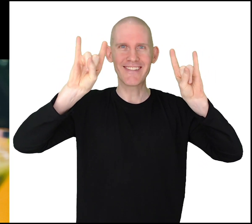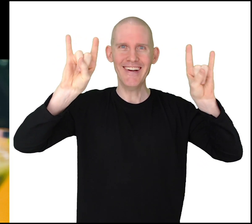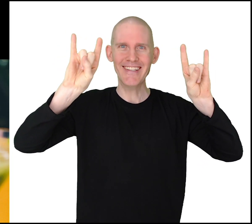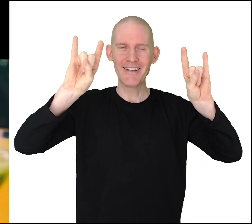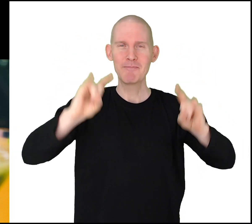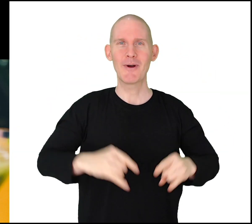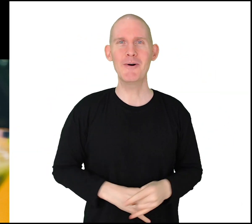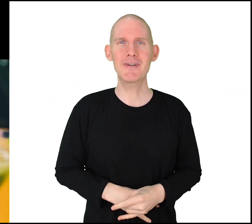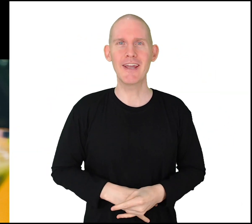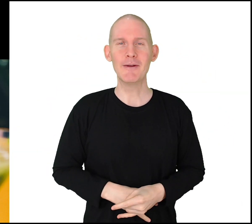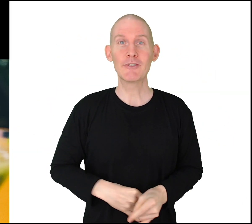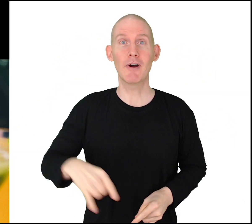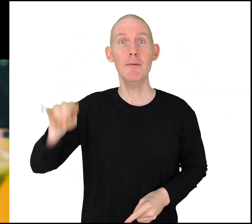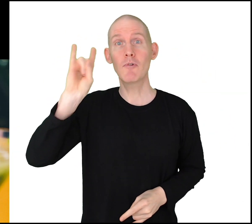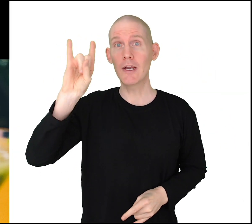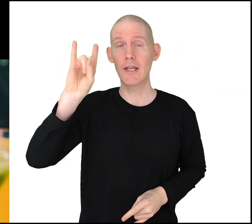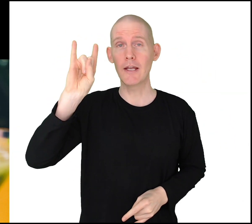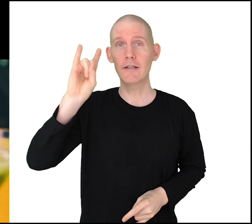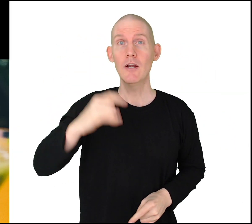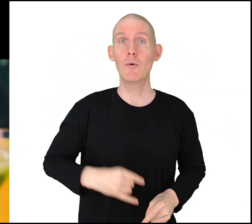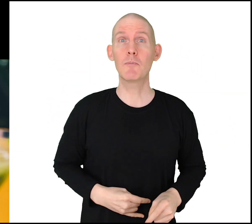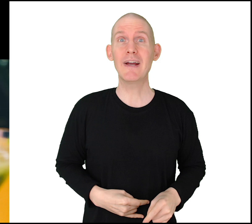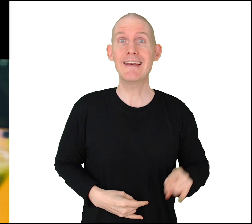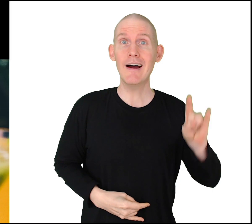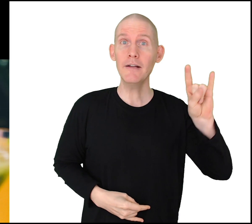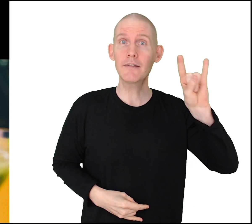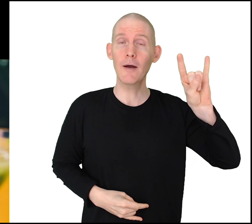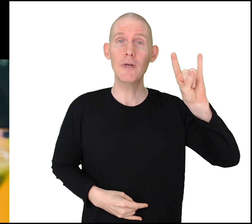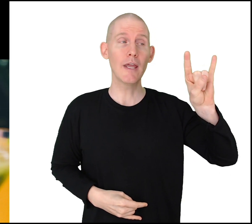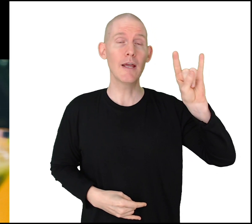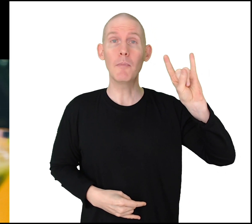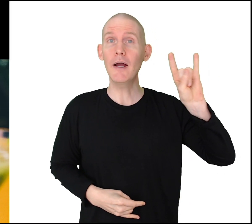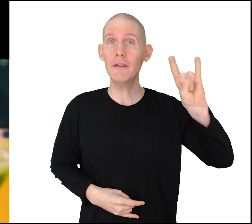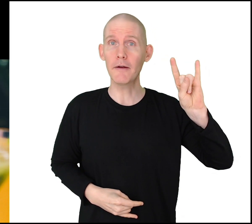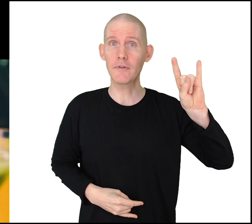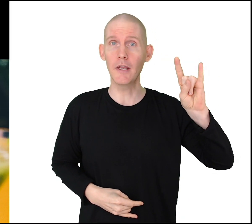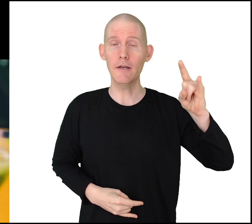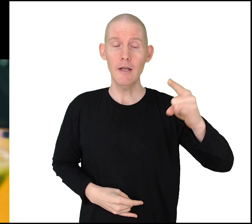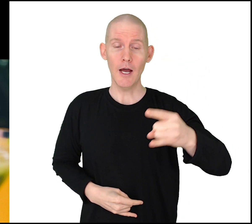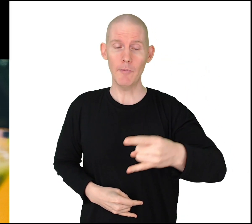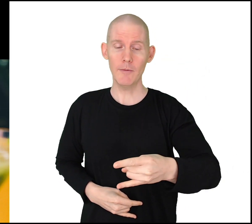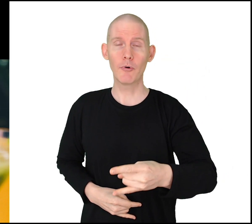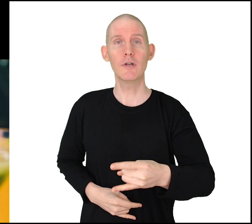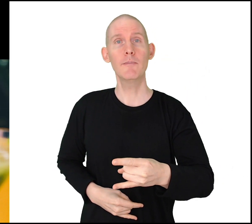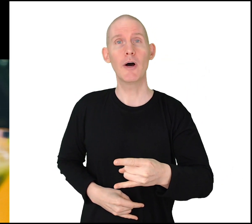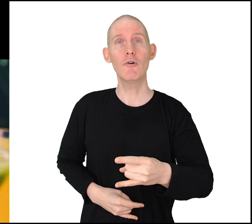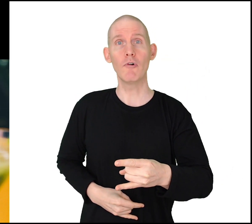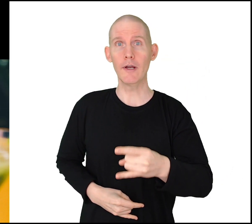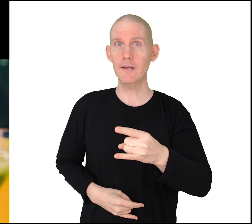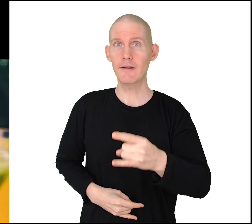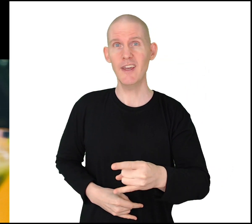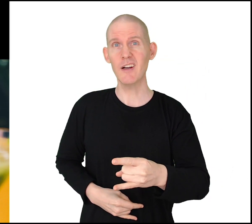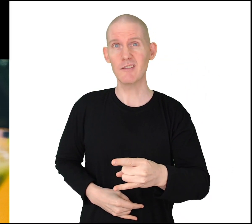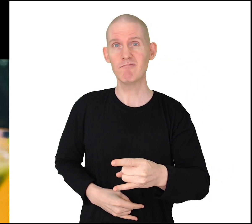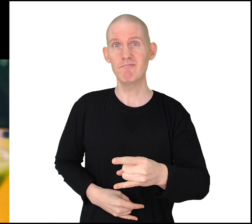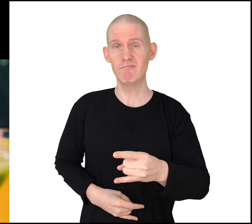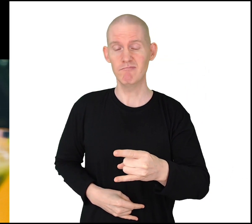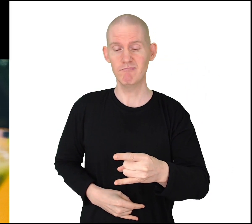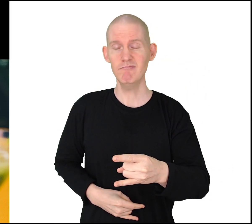right? Okay, so I'm right-handed. With my non-dominant hand, my left hand, I'm going to put it about right there. Now